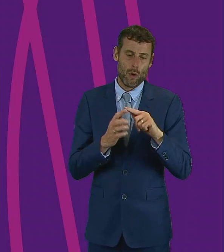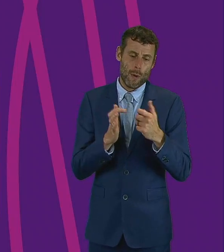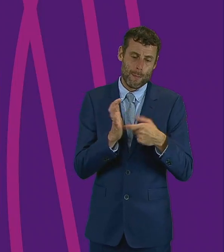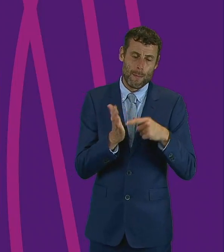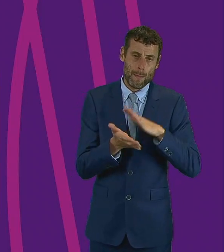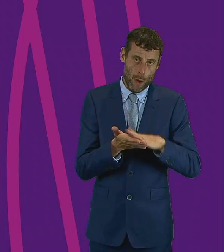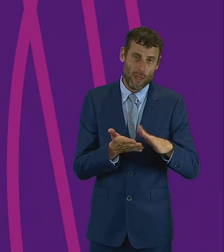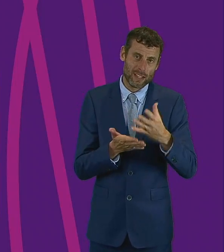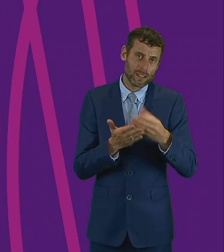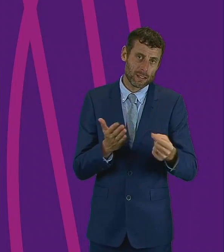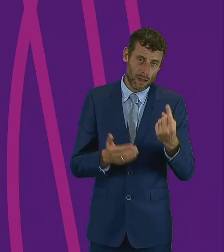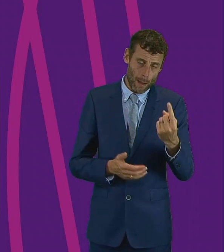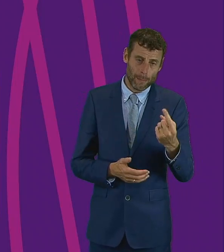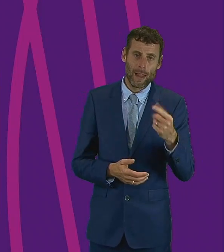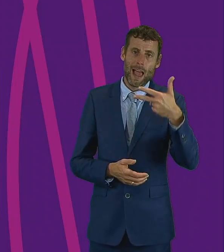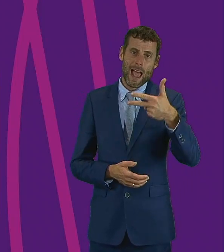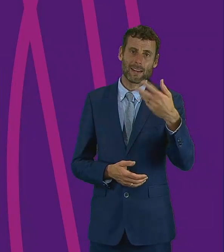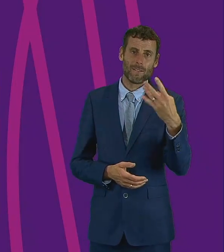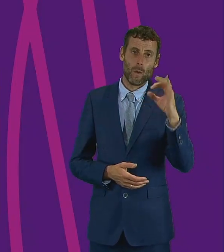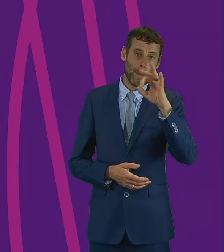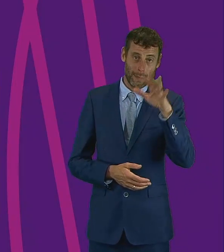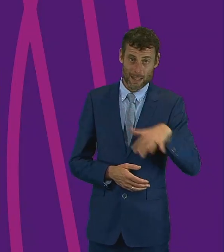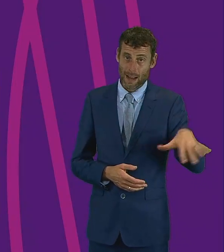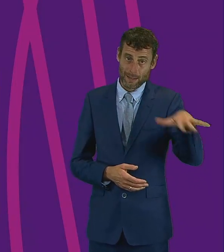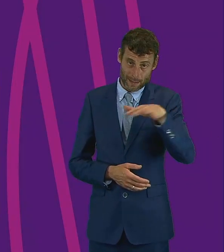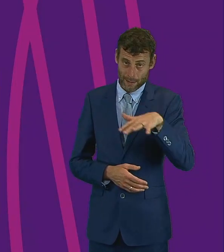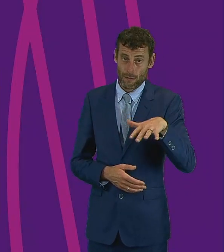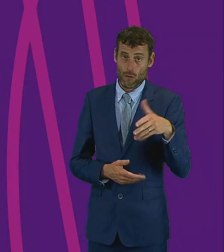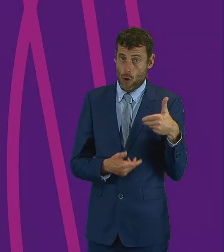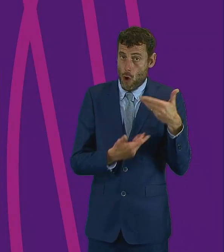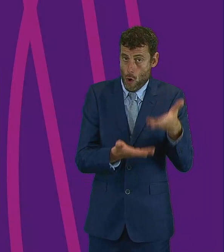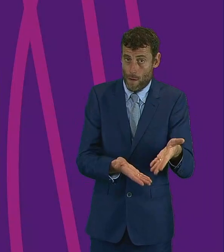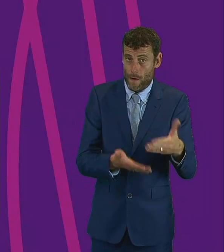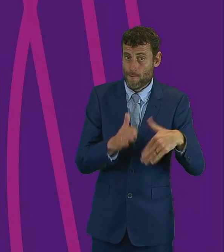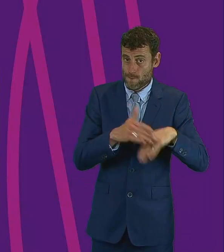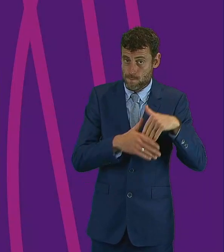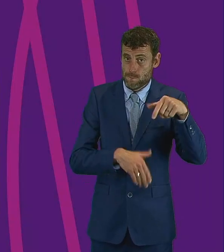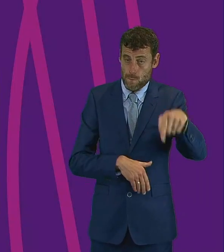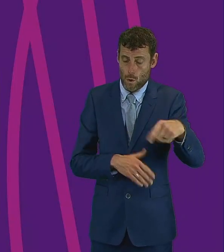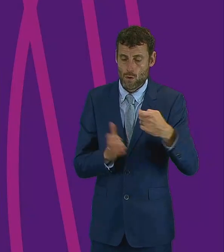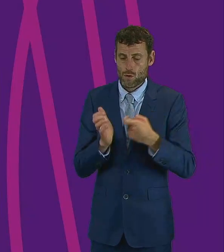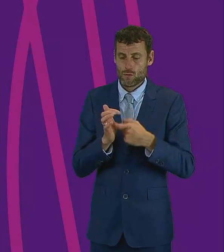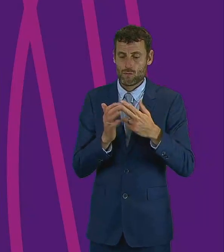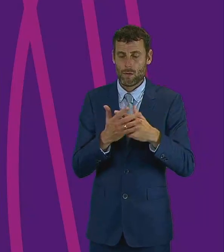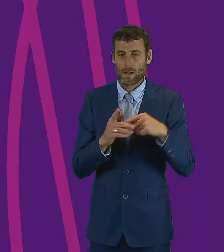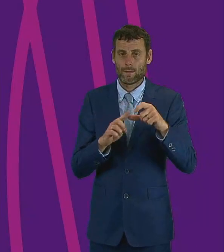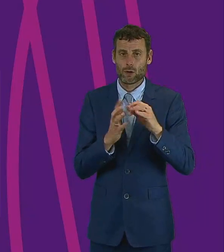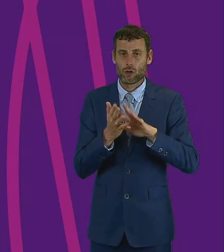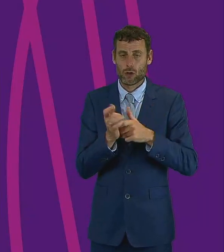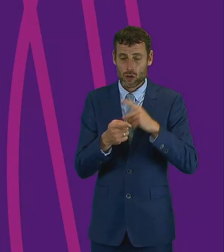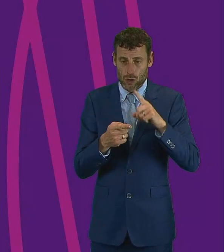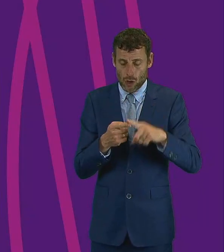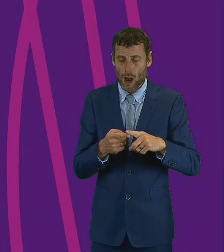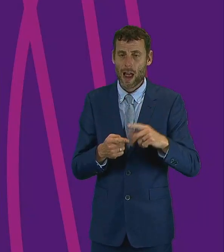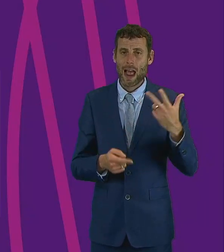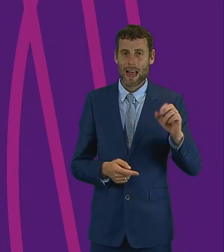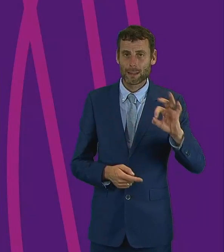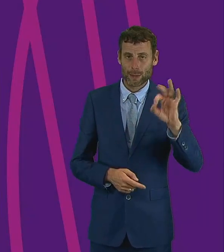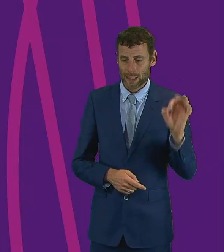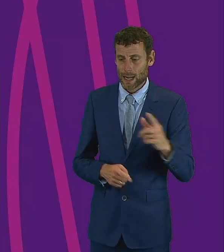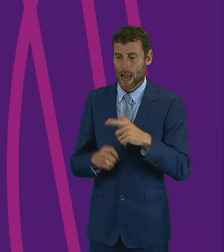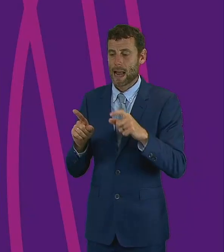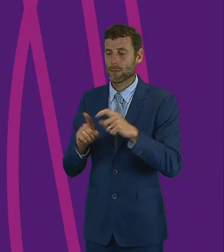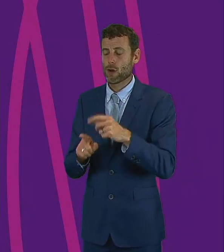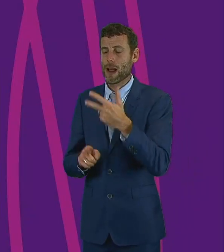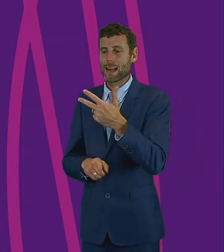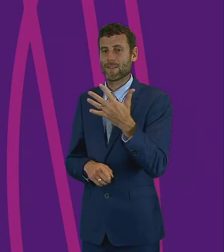example, 84% of nurseries are delivering it in full. In Renfrewshire, 80%. In Edinburgh, 85%.